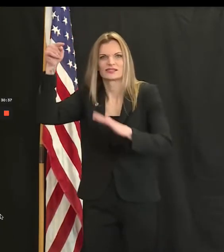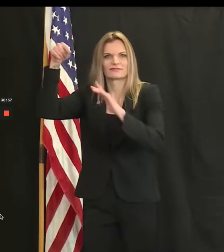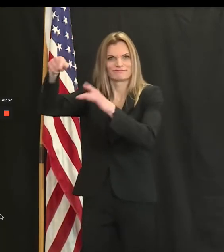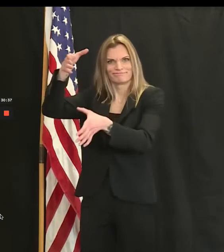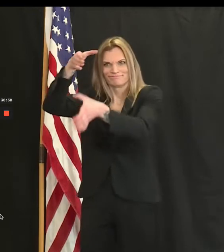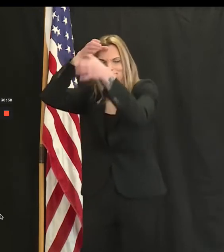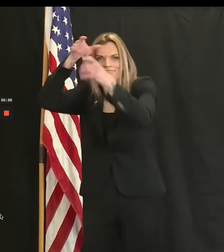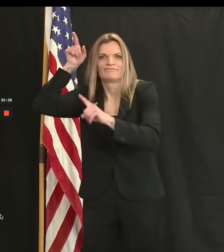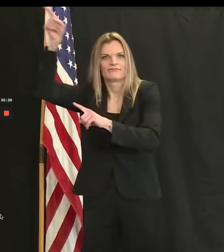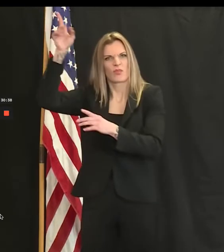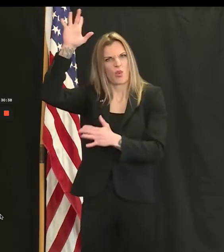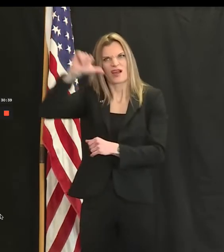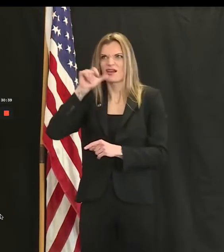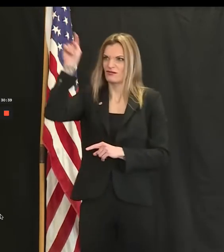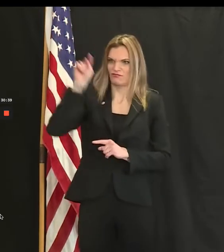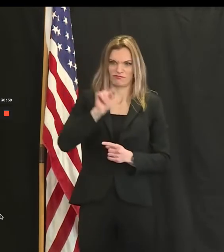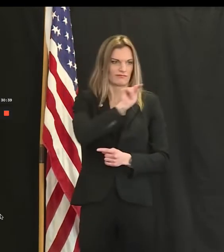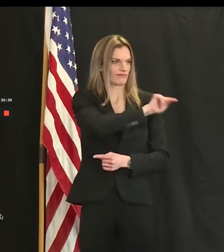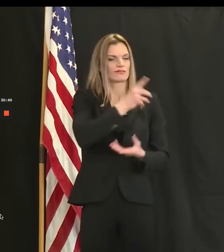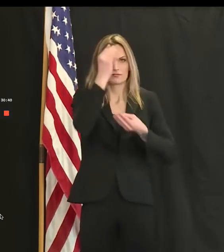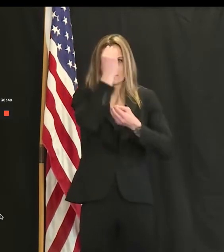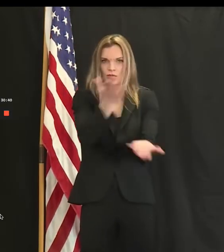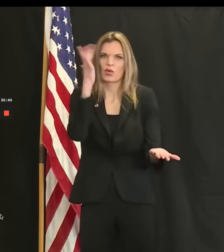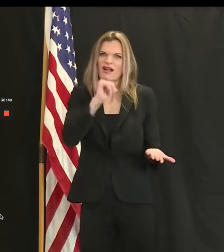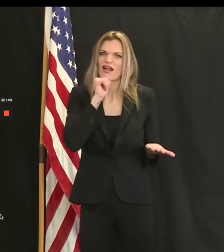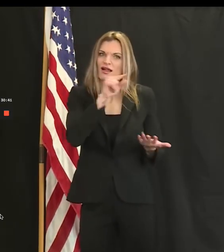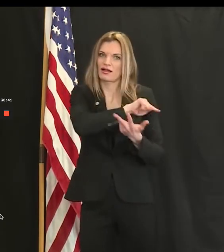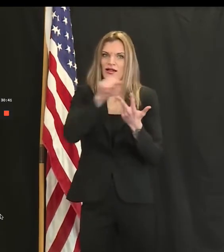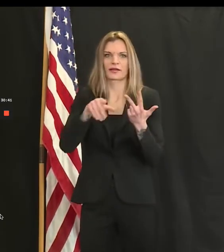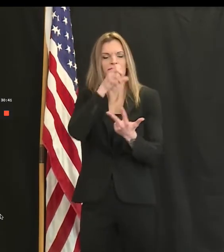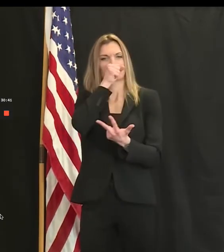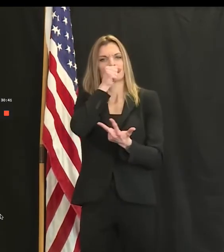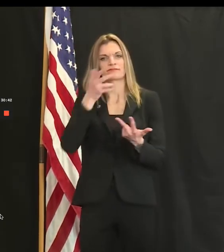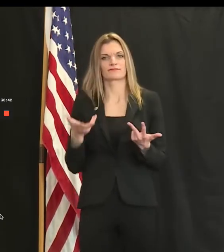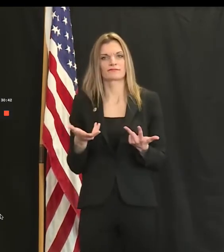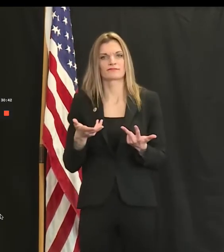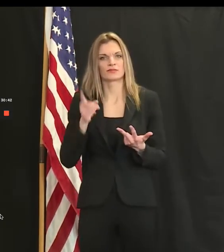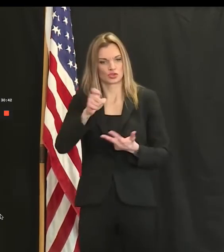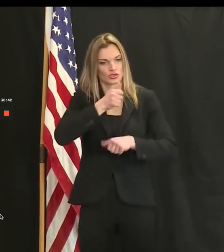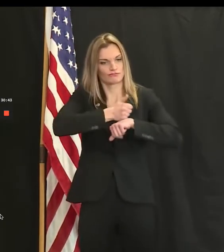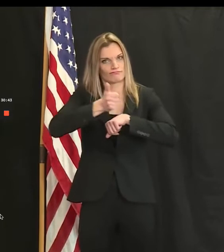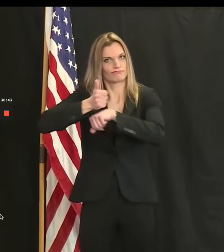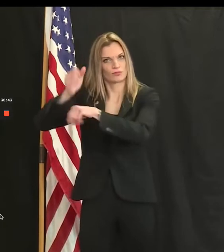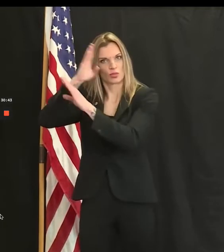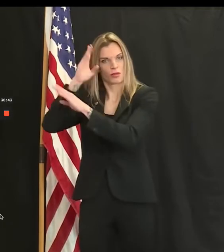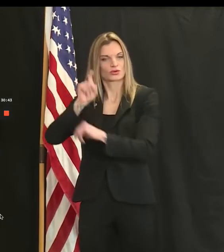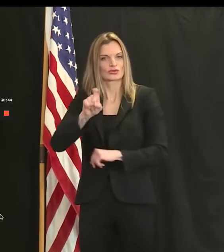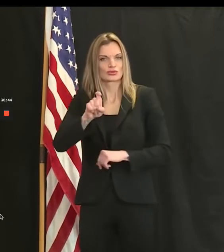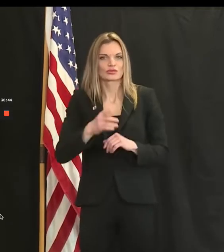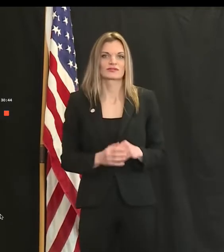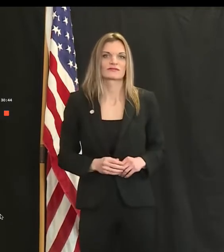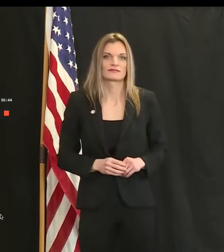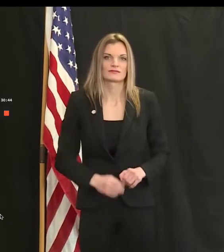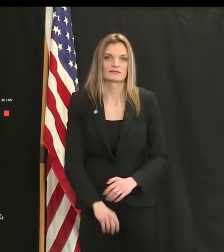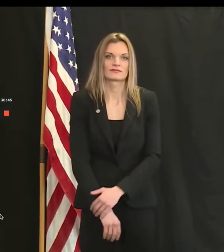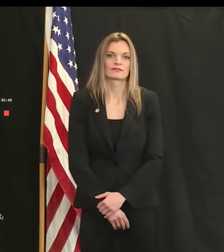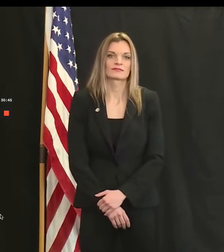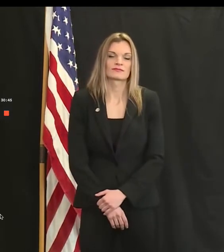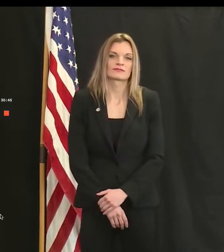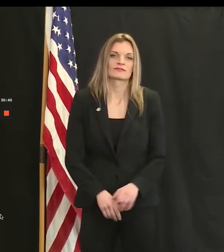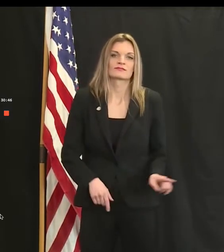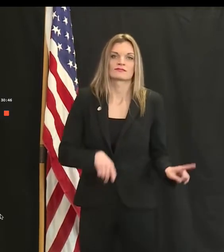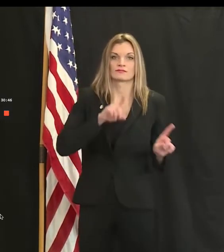public either. Thank you for your question. I know that there are a lot of questions out there